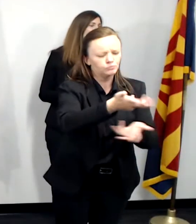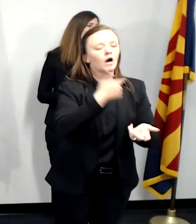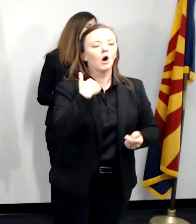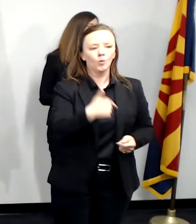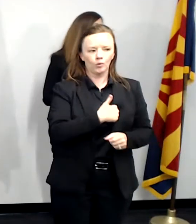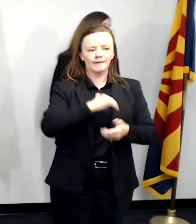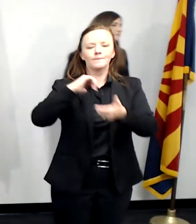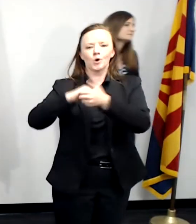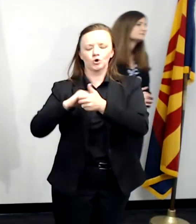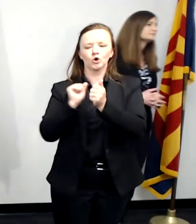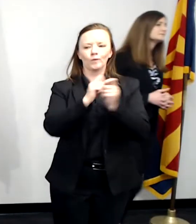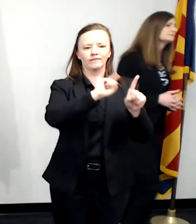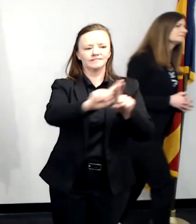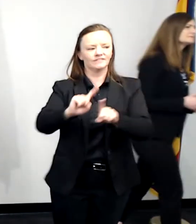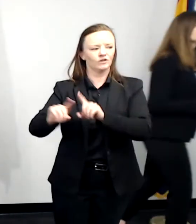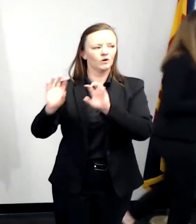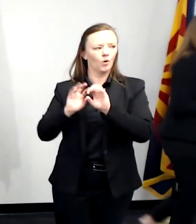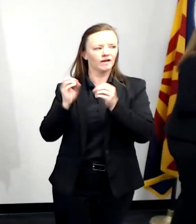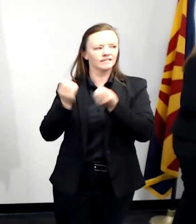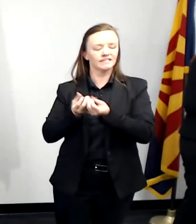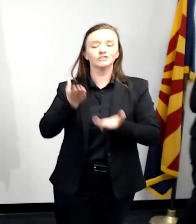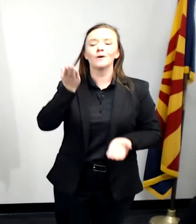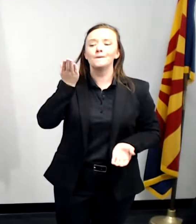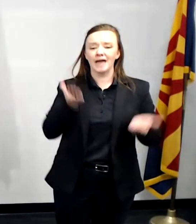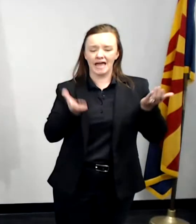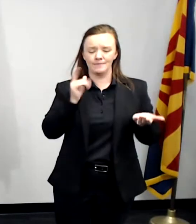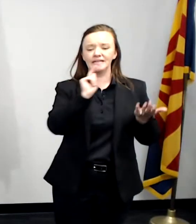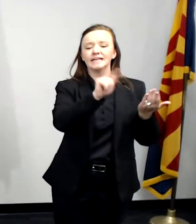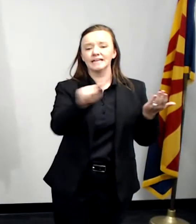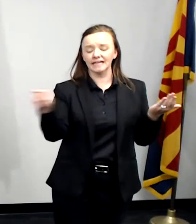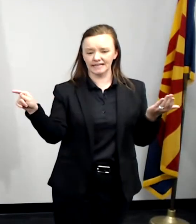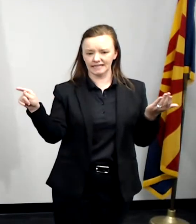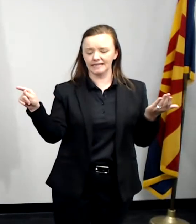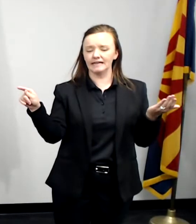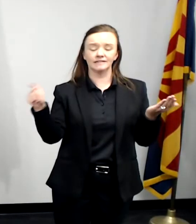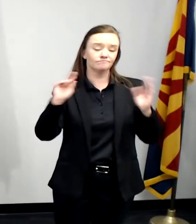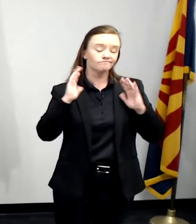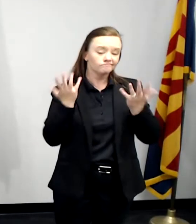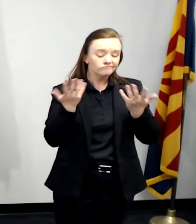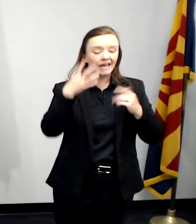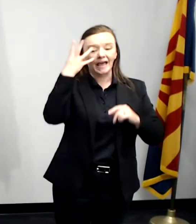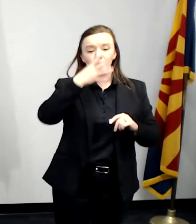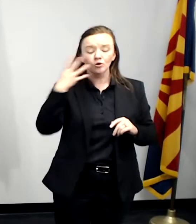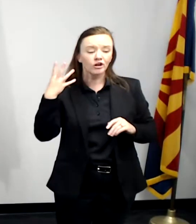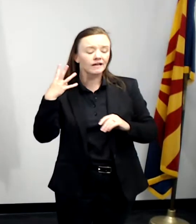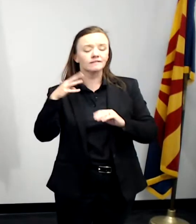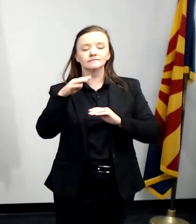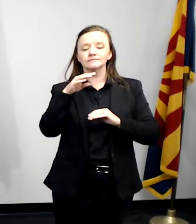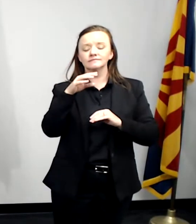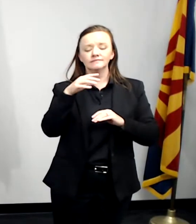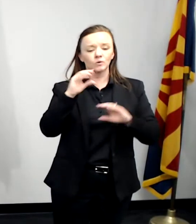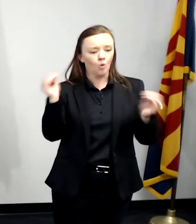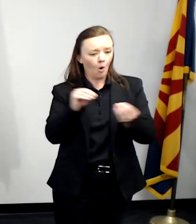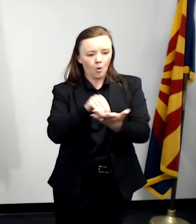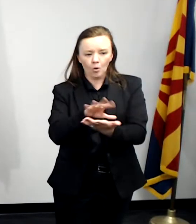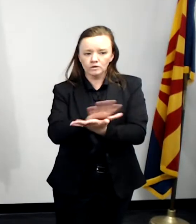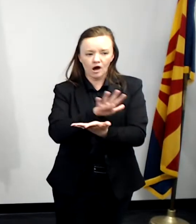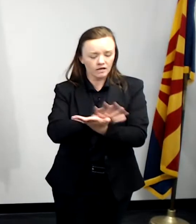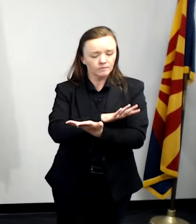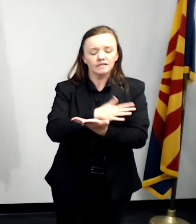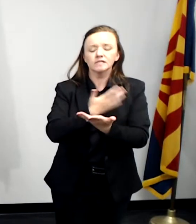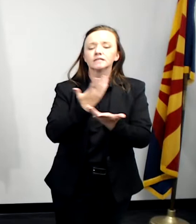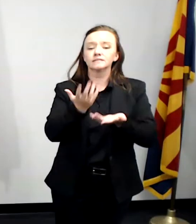touch that may be folks that who are undocumented or not, but they're considered populations that